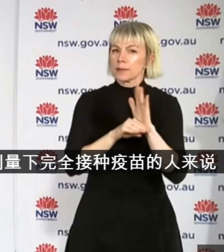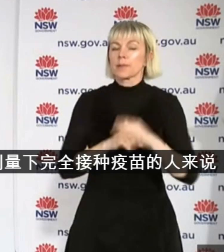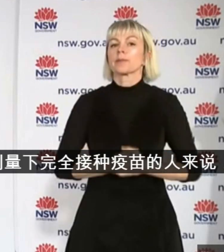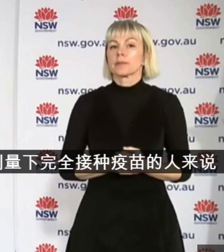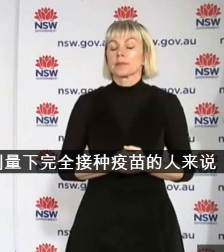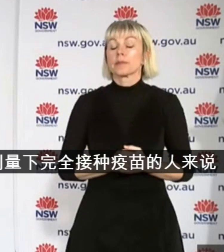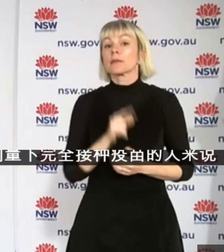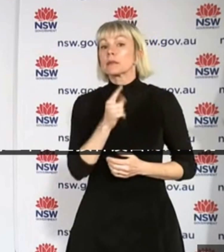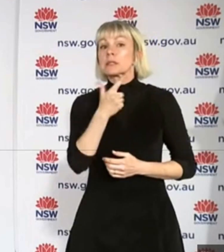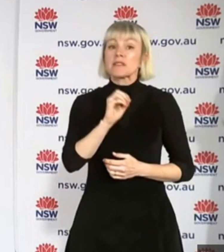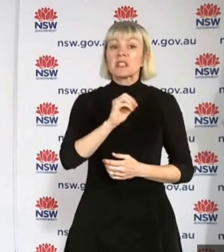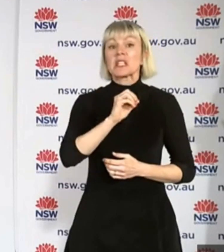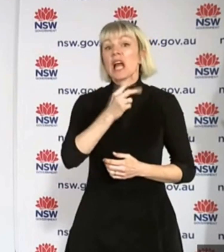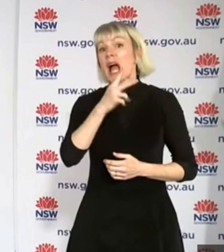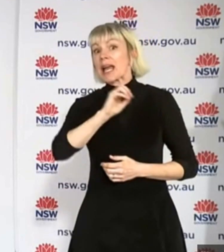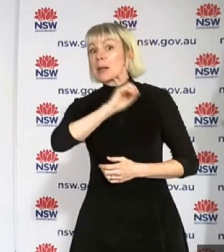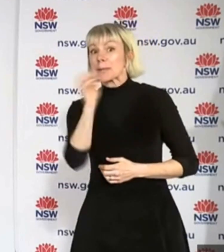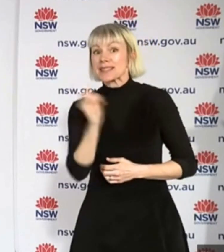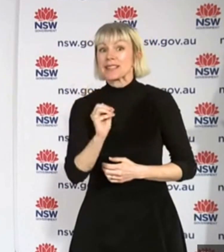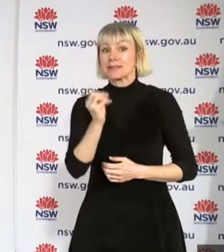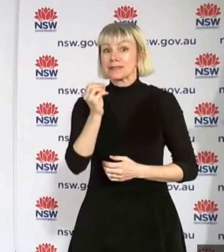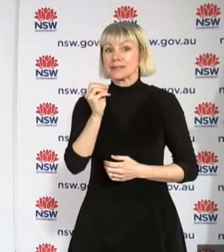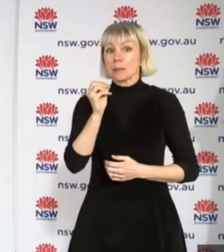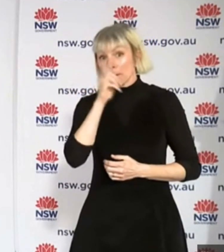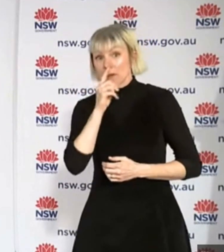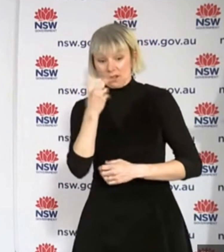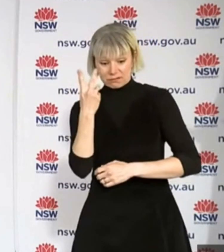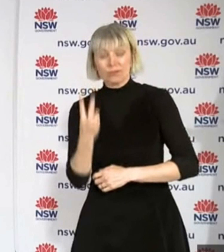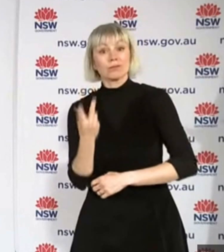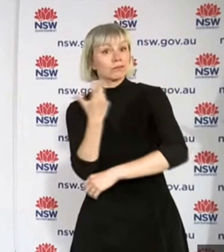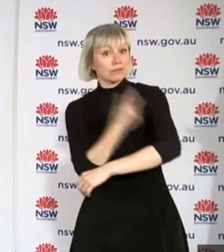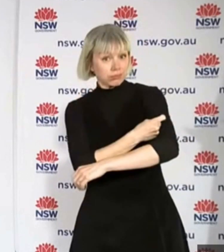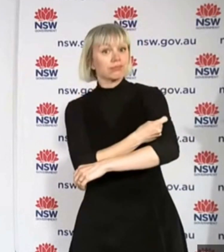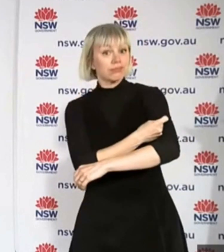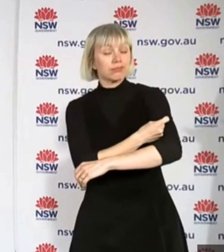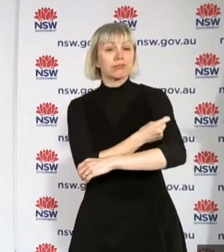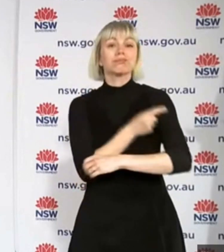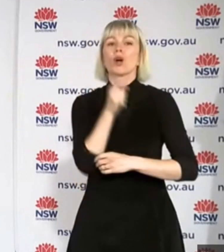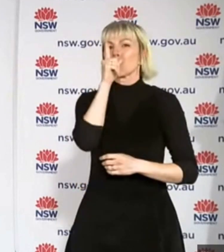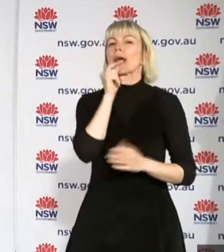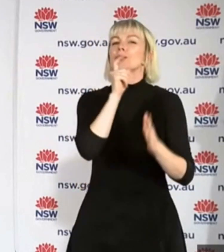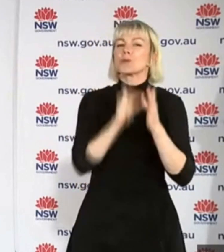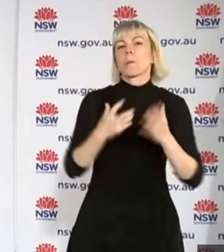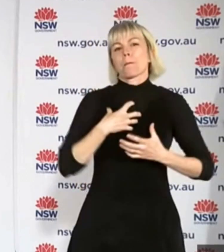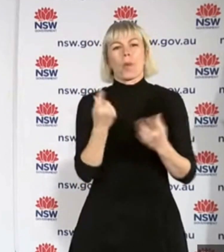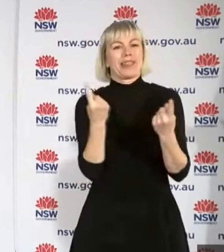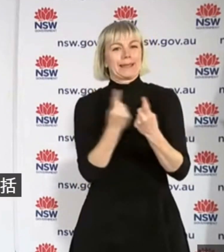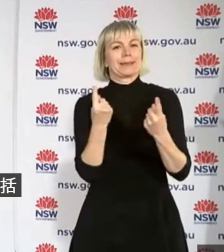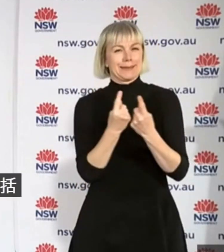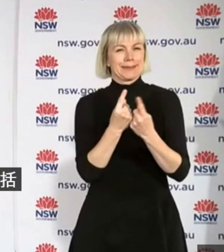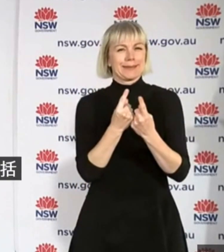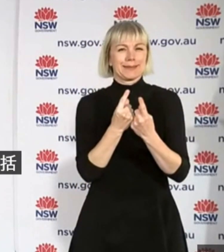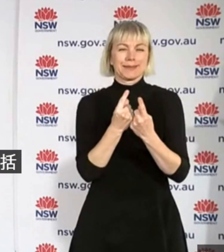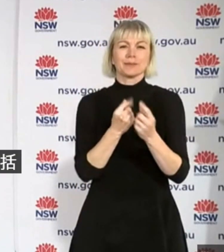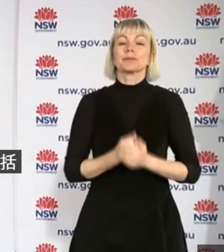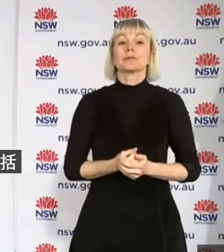dose, life will feel so much better. Life will feel getting back to normal. And obviously a number of things kick in at 80%,